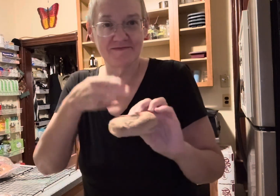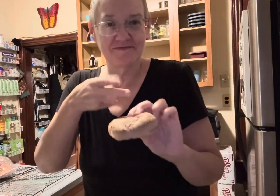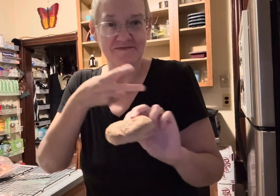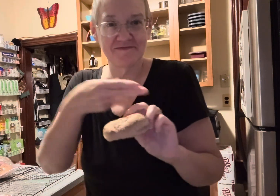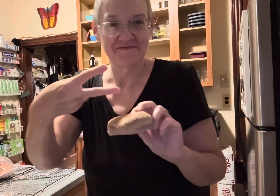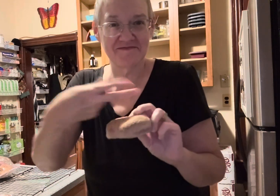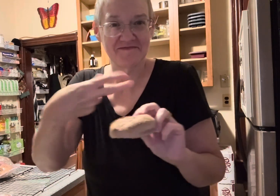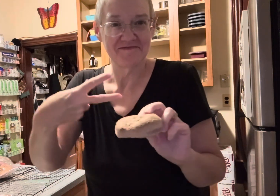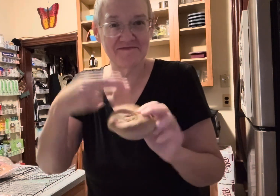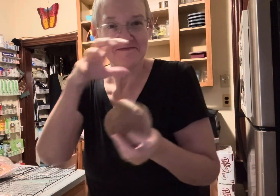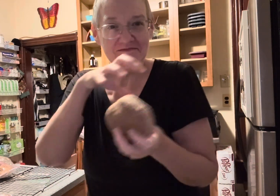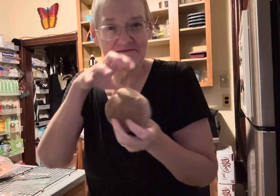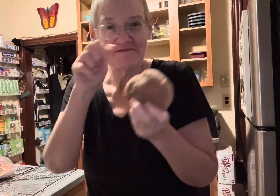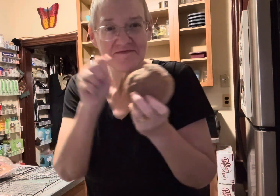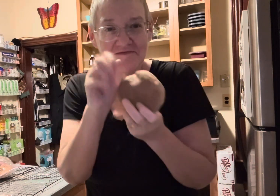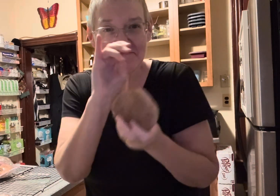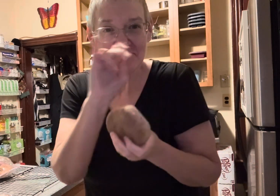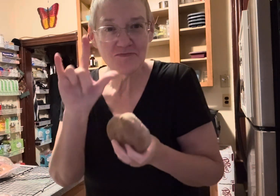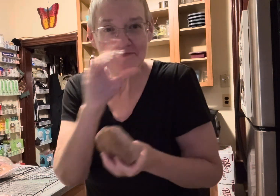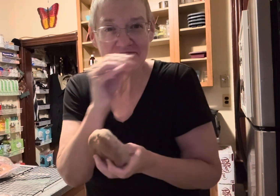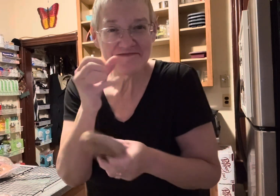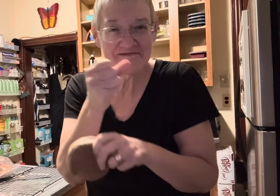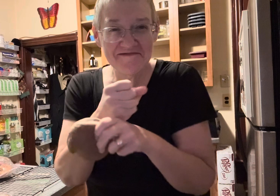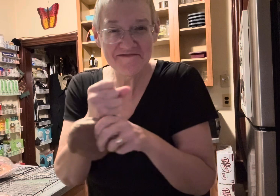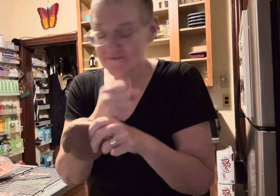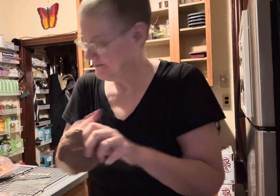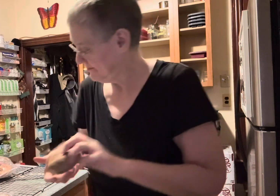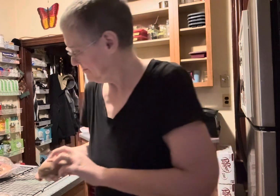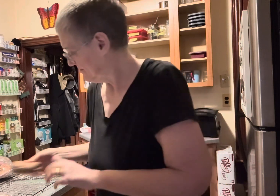And I tend to just cut them up and mix them with oil or coffee.